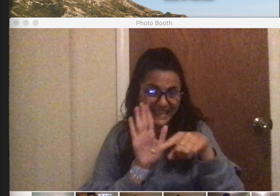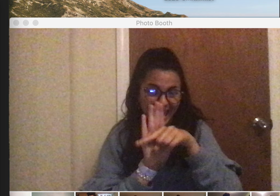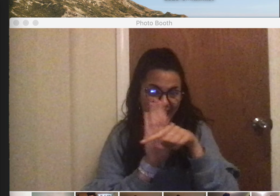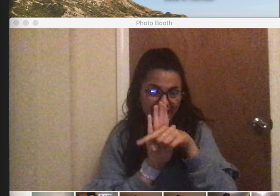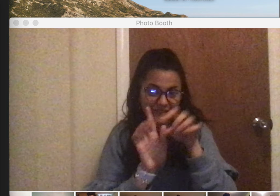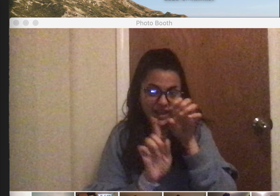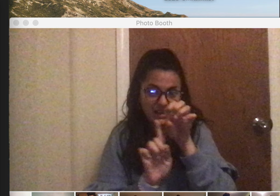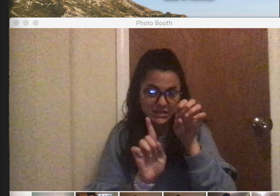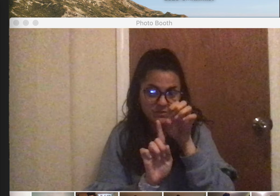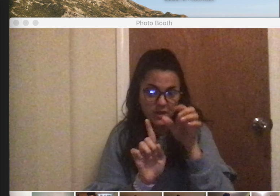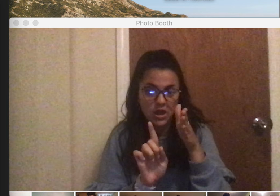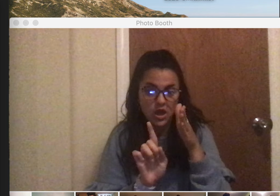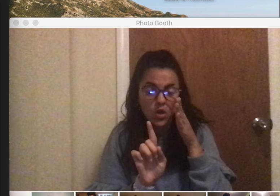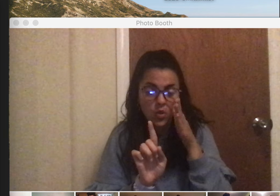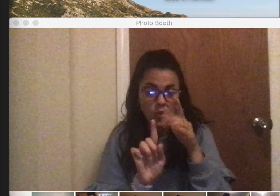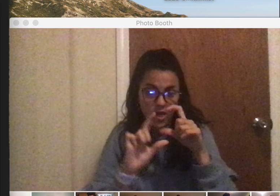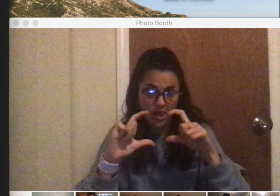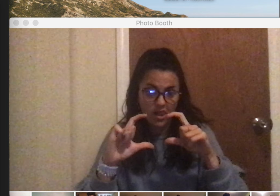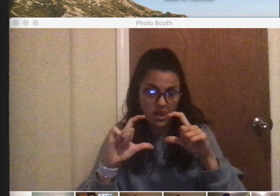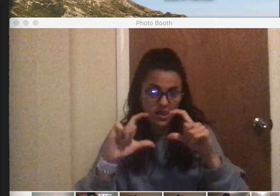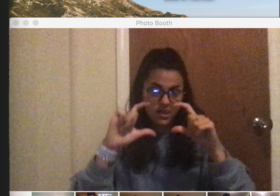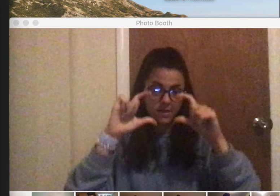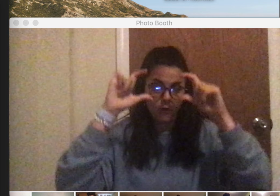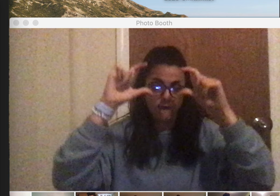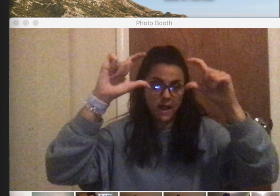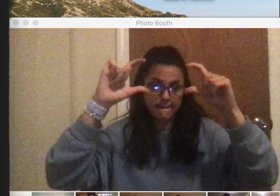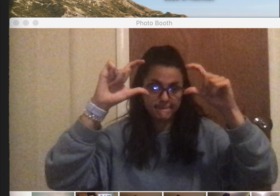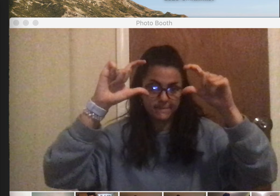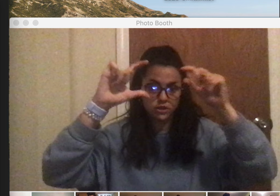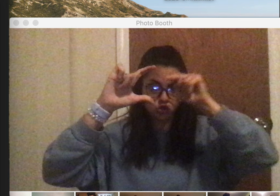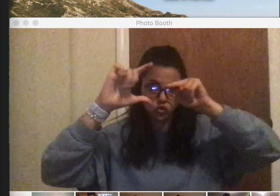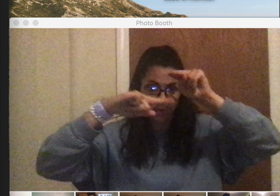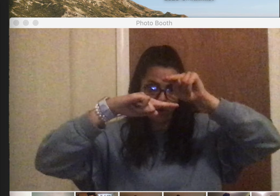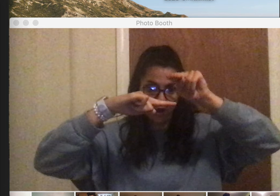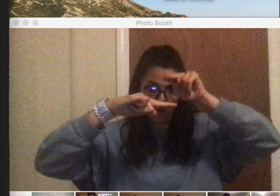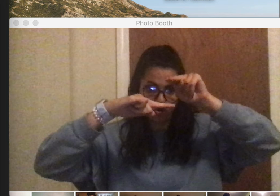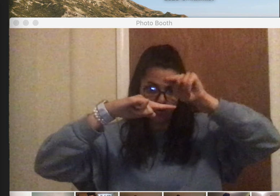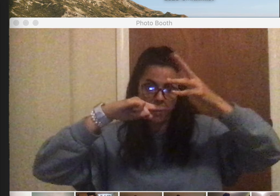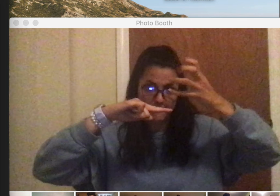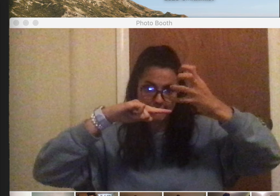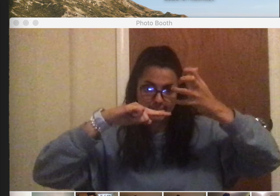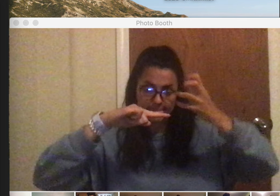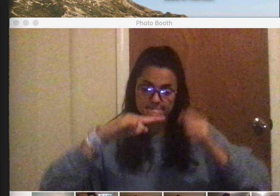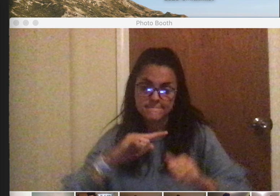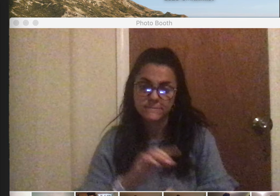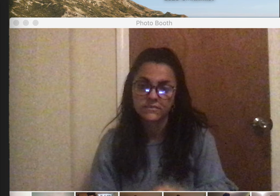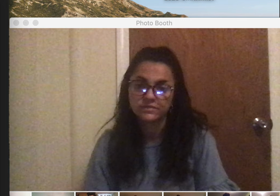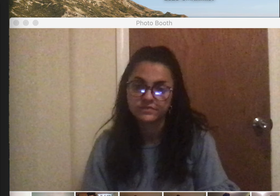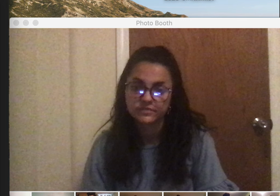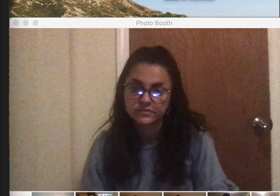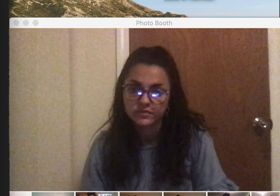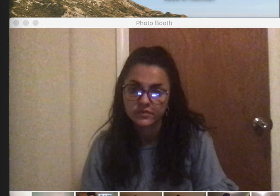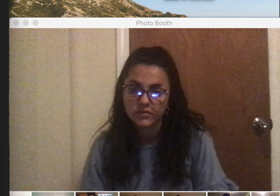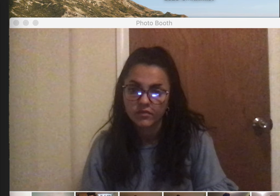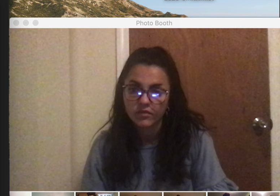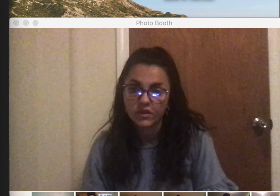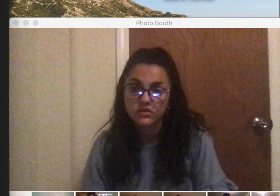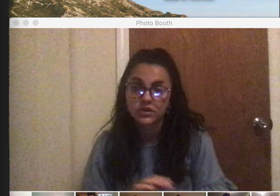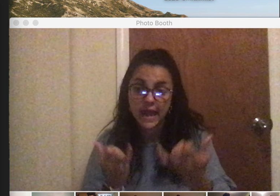numerator. So we're going to have 3x to the fourth times negative 6x